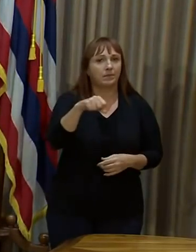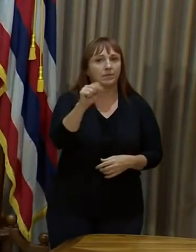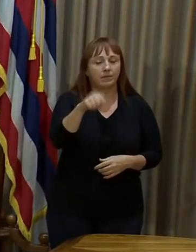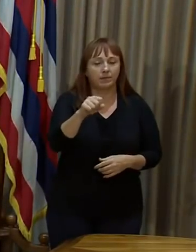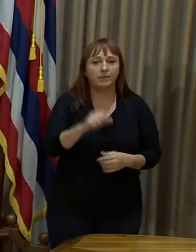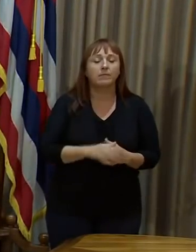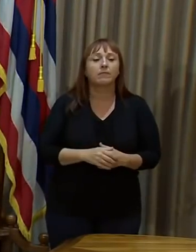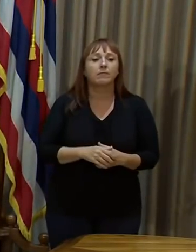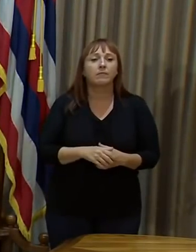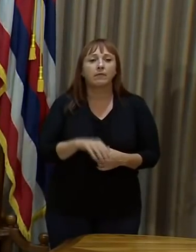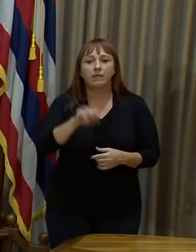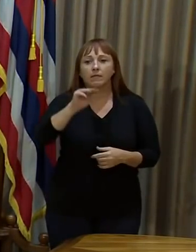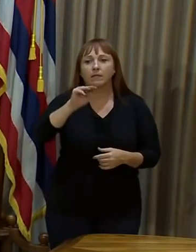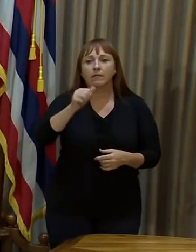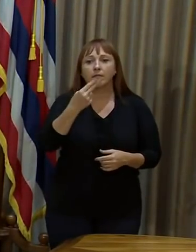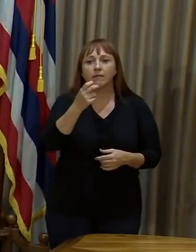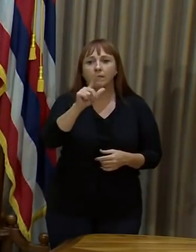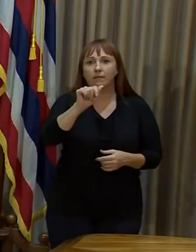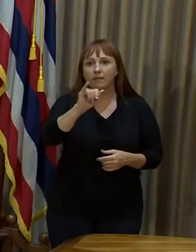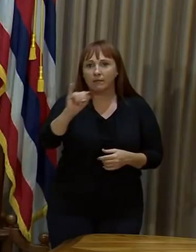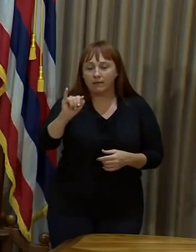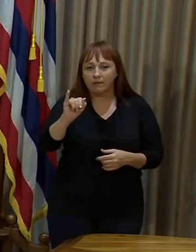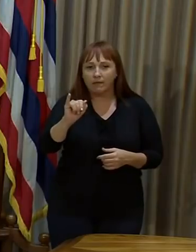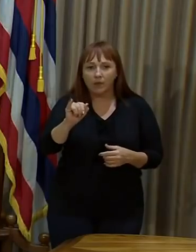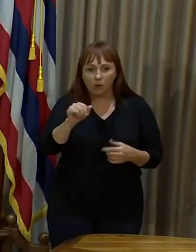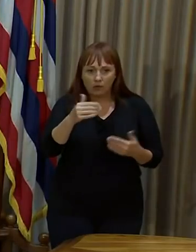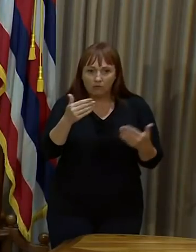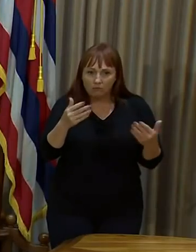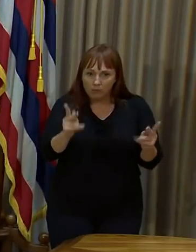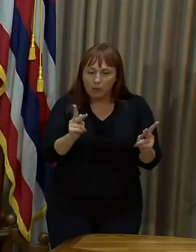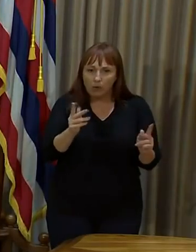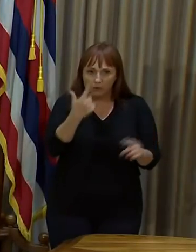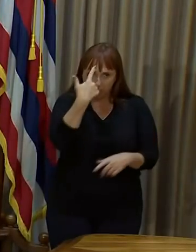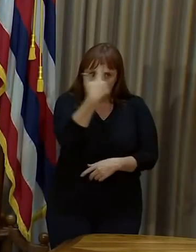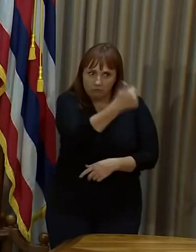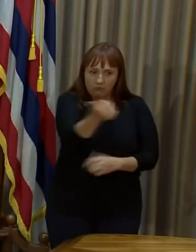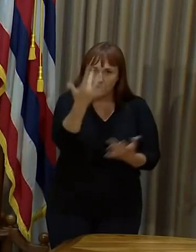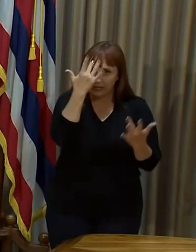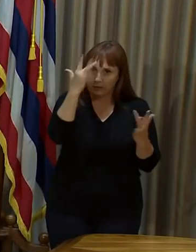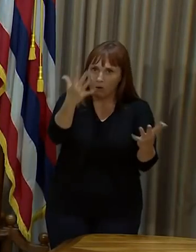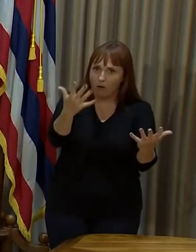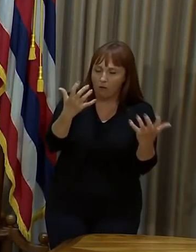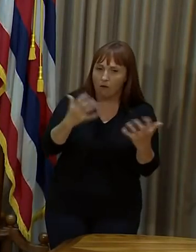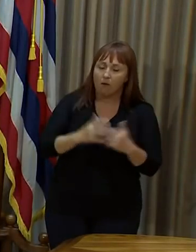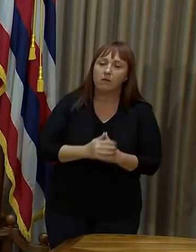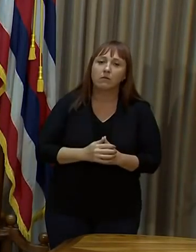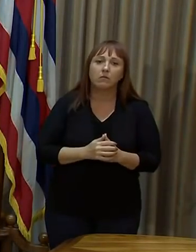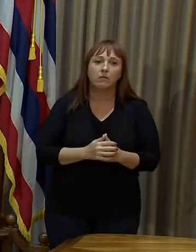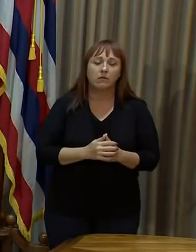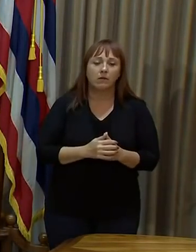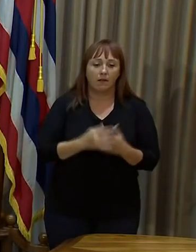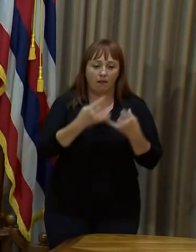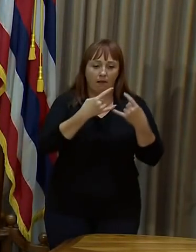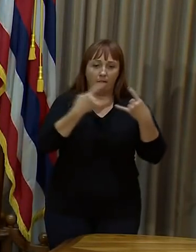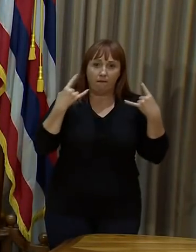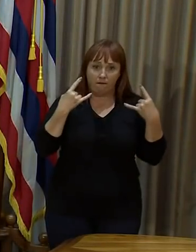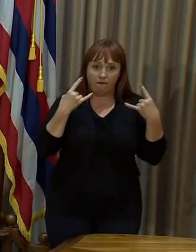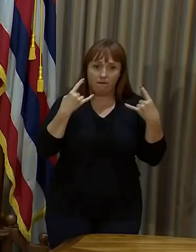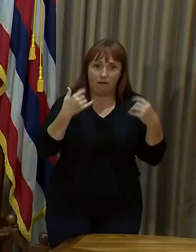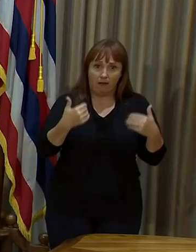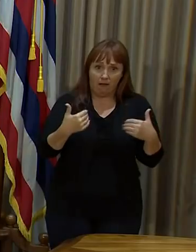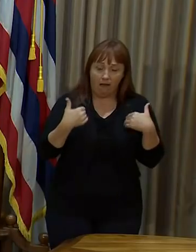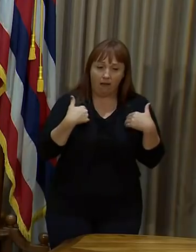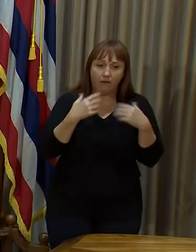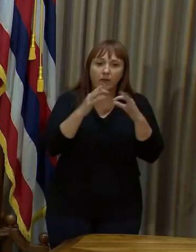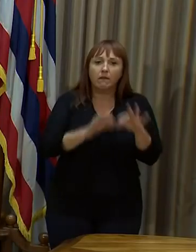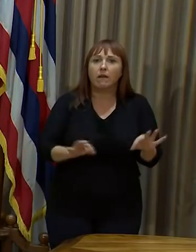Mahelani, we would encourage people to be smart. I think we've all seen the value of wearing masks.